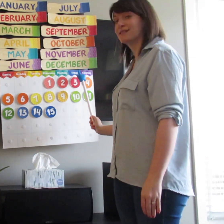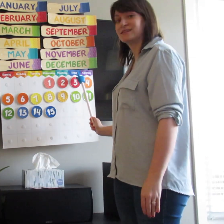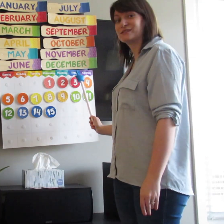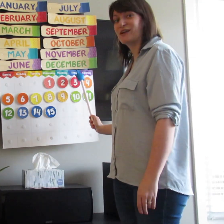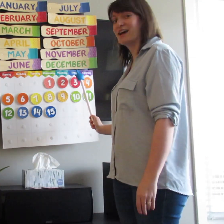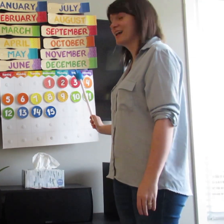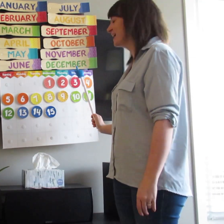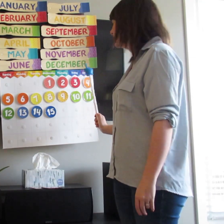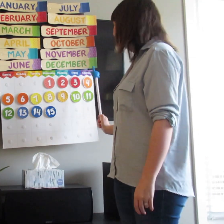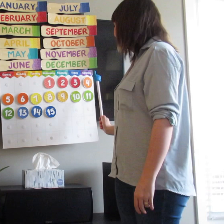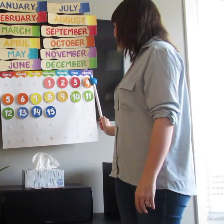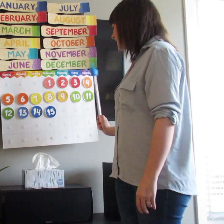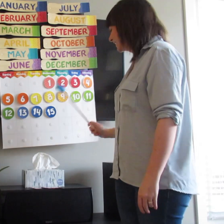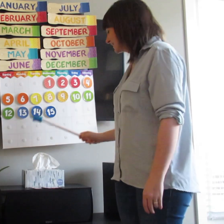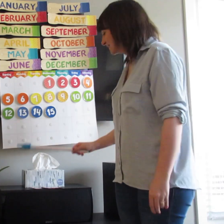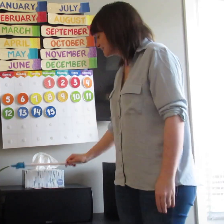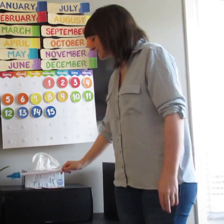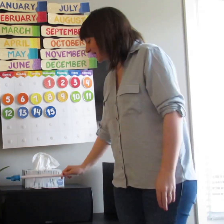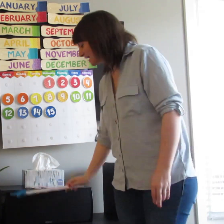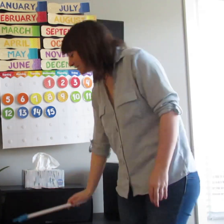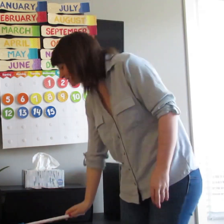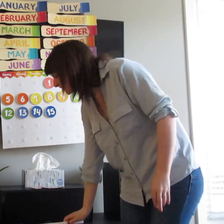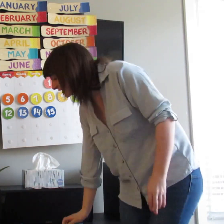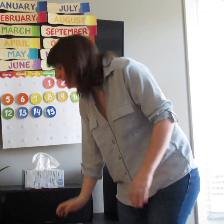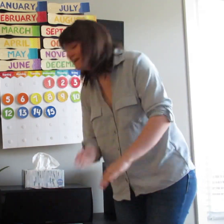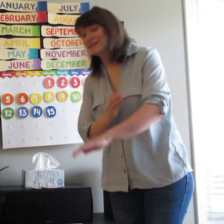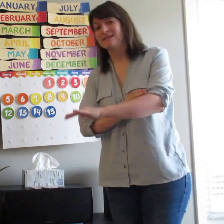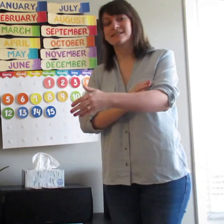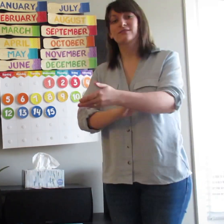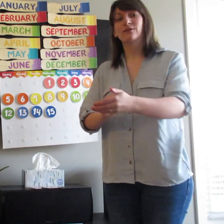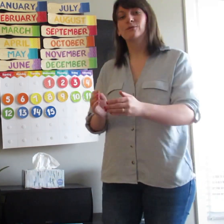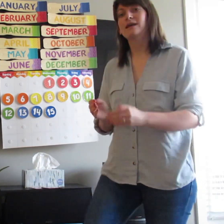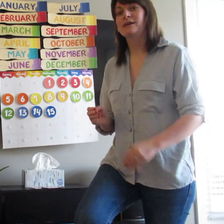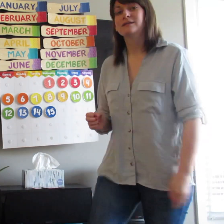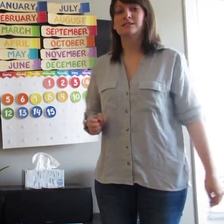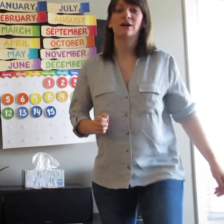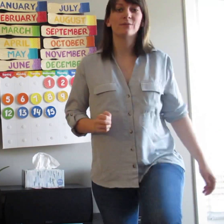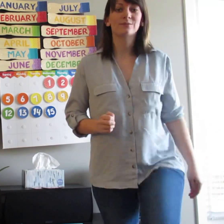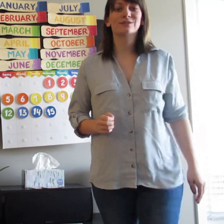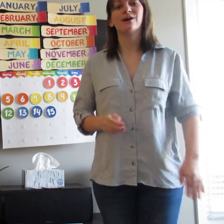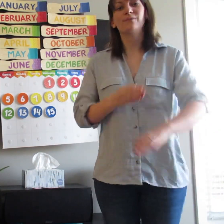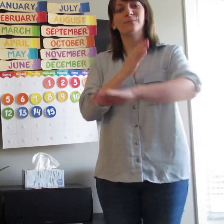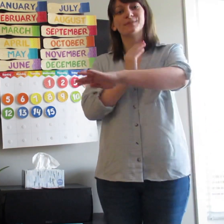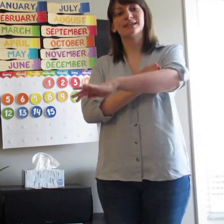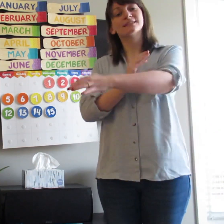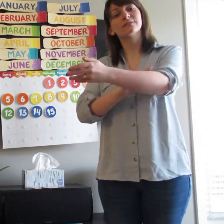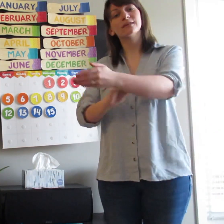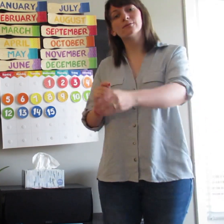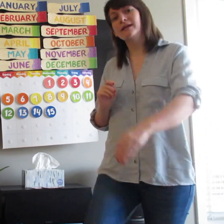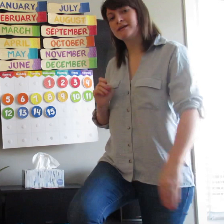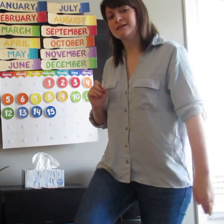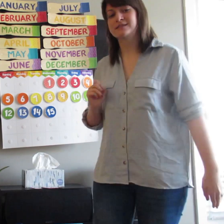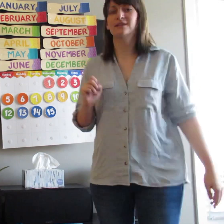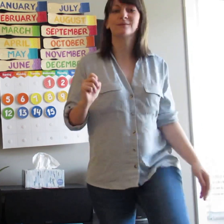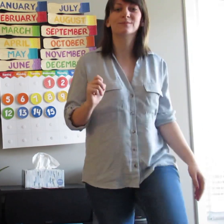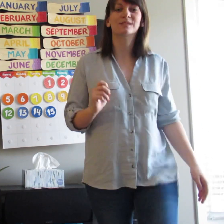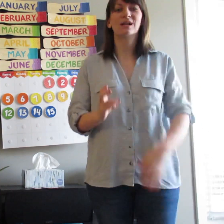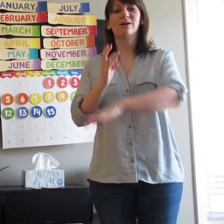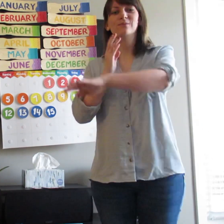there's Friday. And then there's Saturday. Days of the week, stomp, stomp. Days of the week, stomp, stomp.